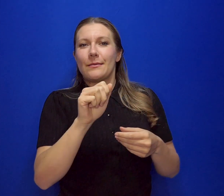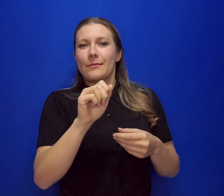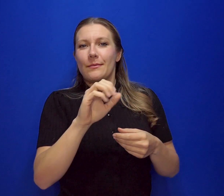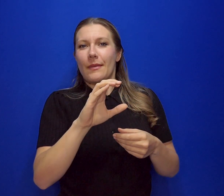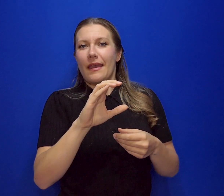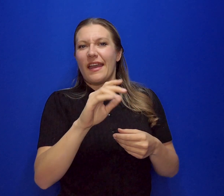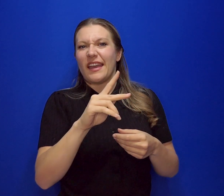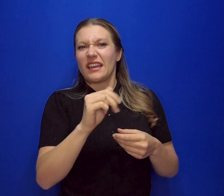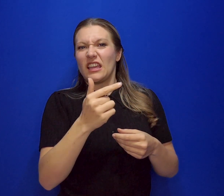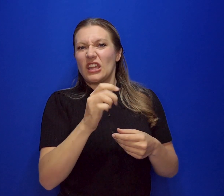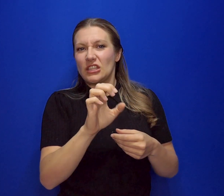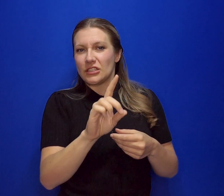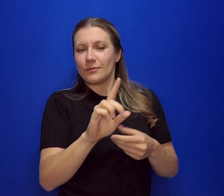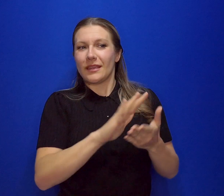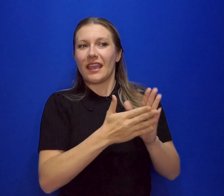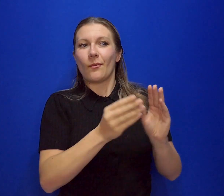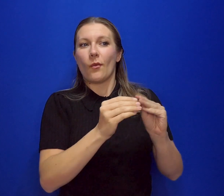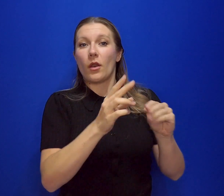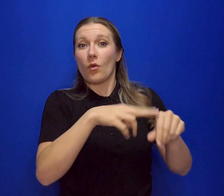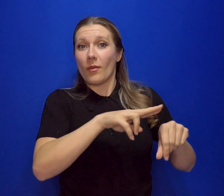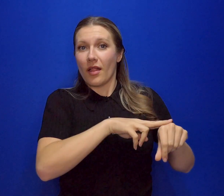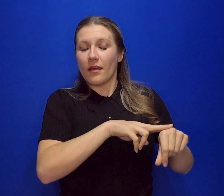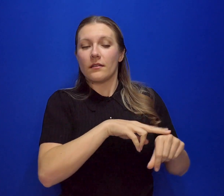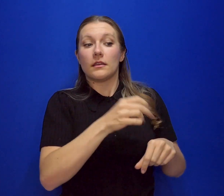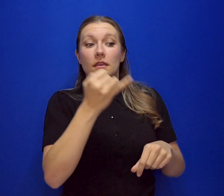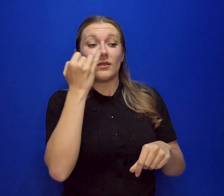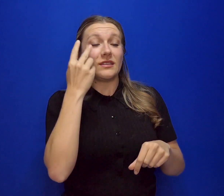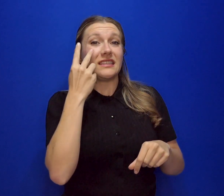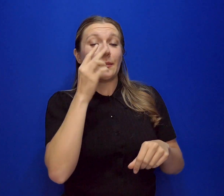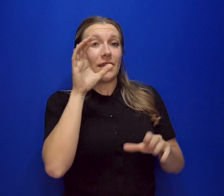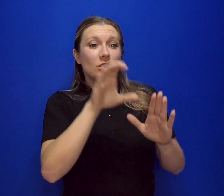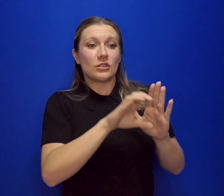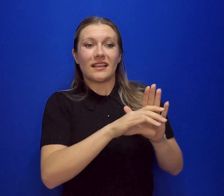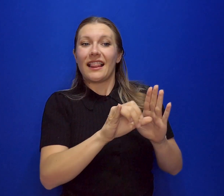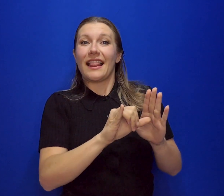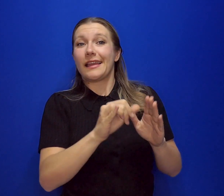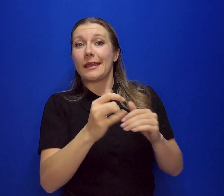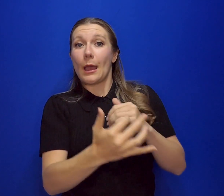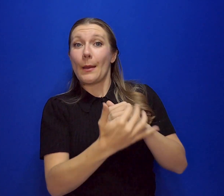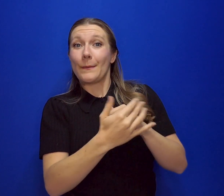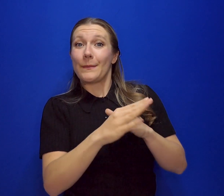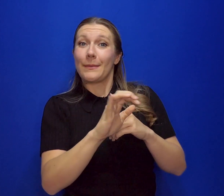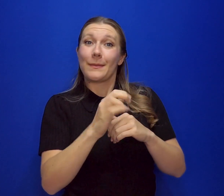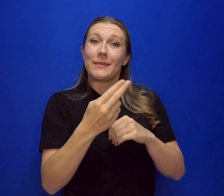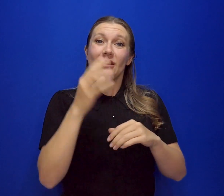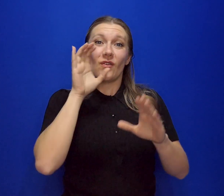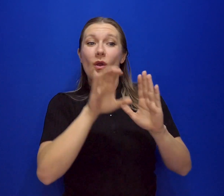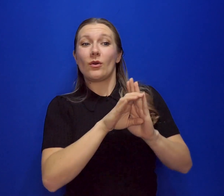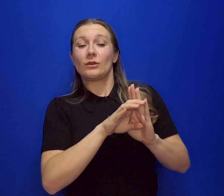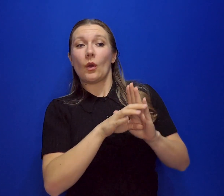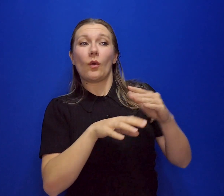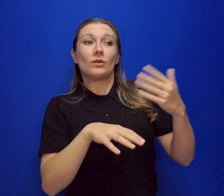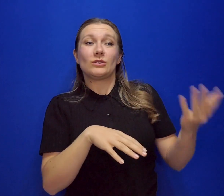to become more the norm. If you look at pictures like beach photos from like the shore or